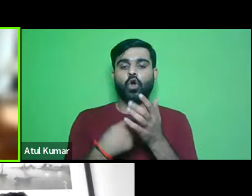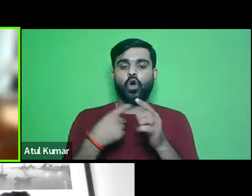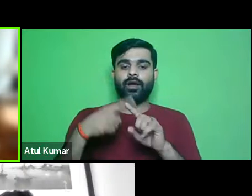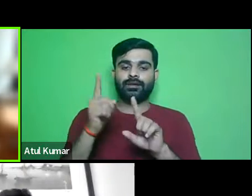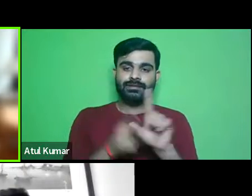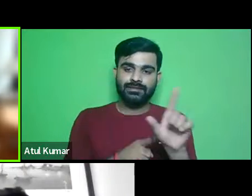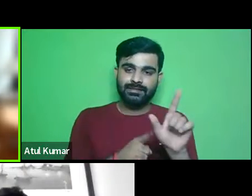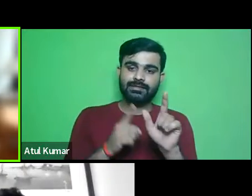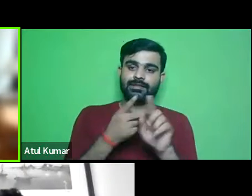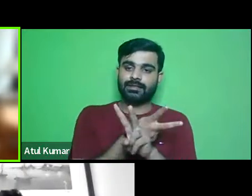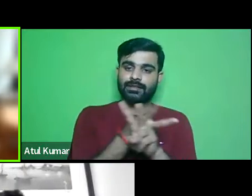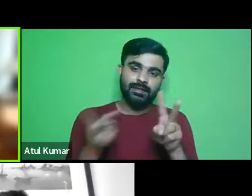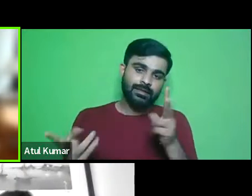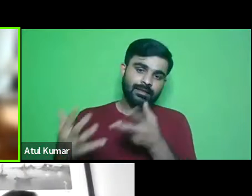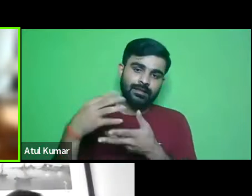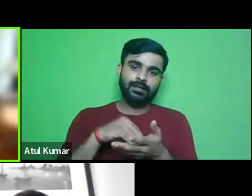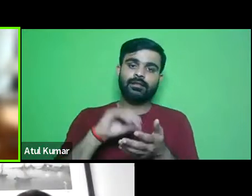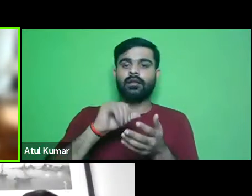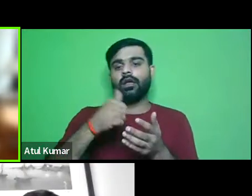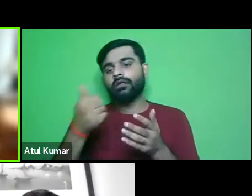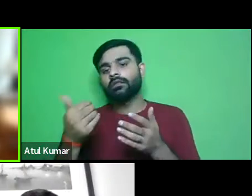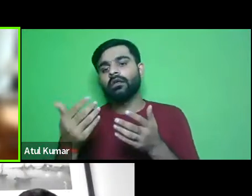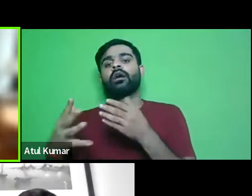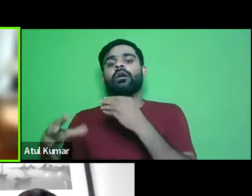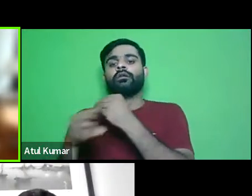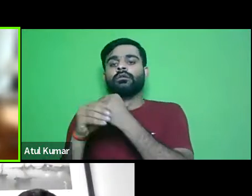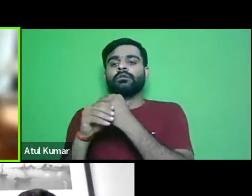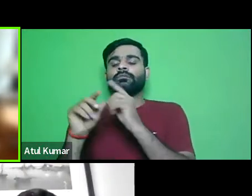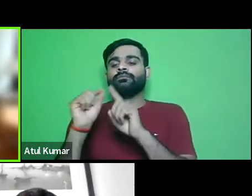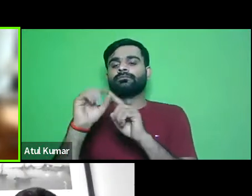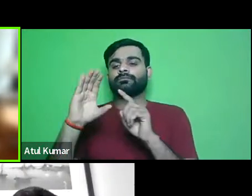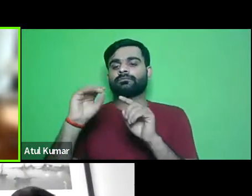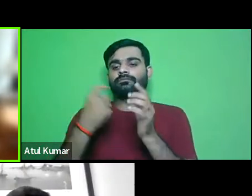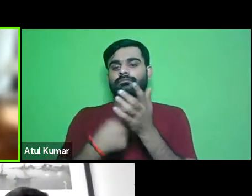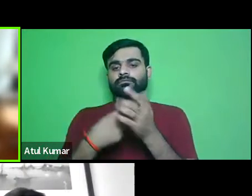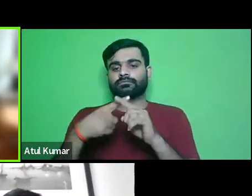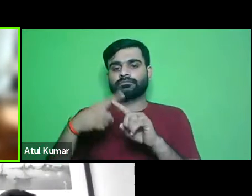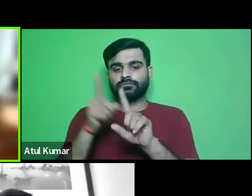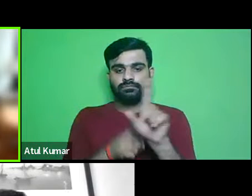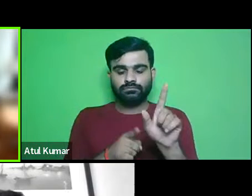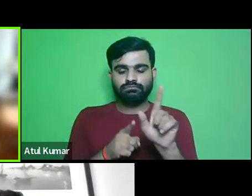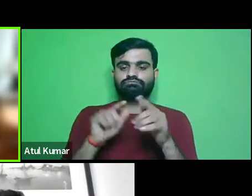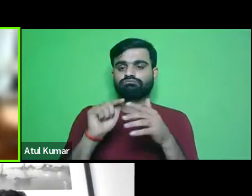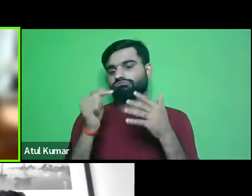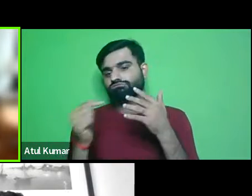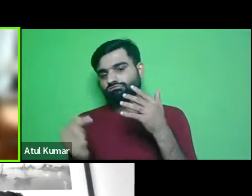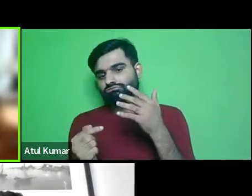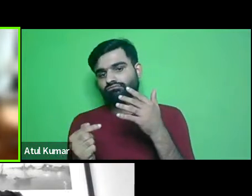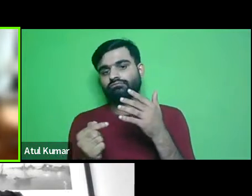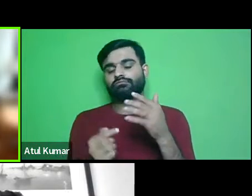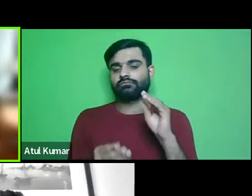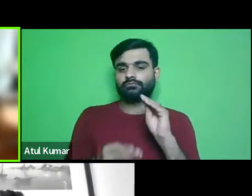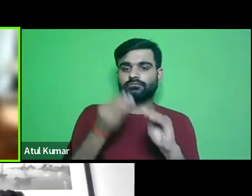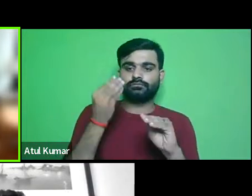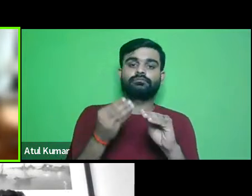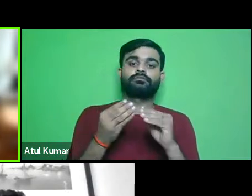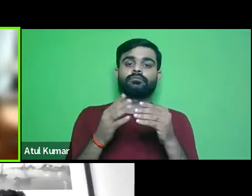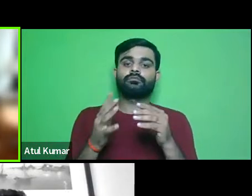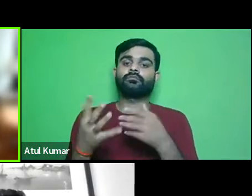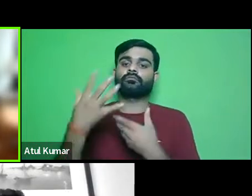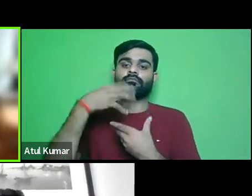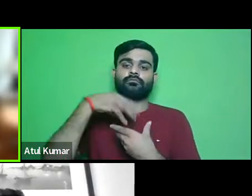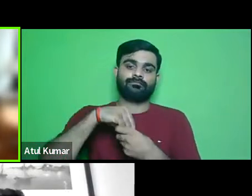continue to, or rather other attributes continue to proxy these features, and those are much harder to get